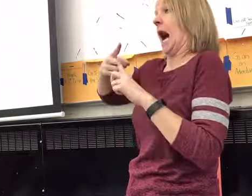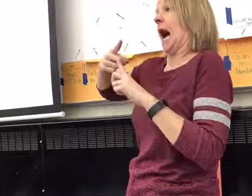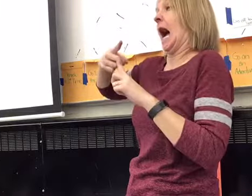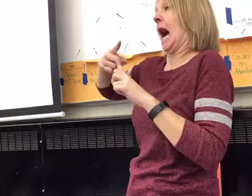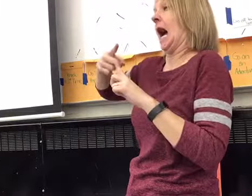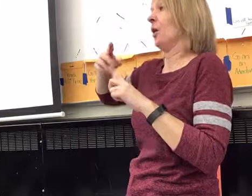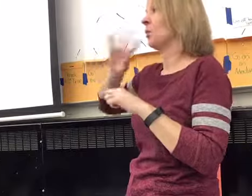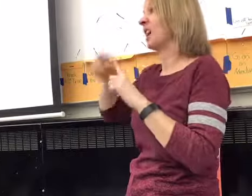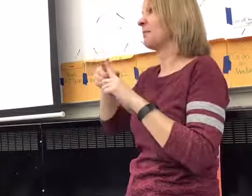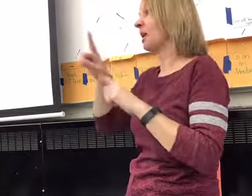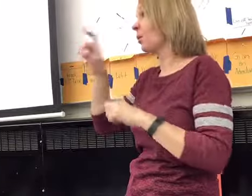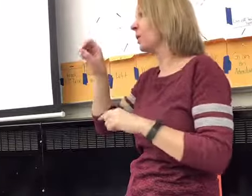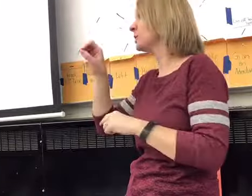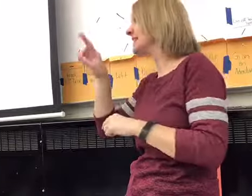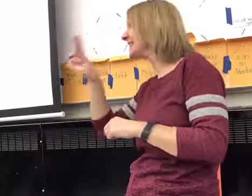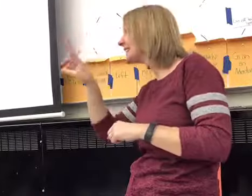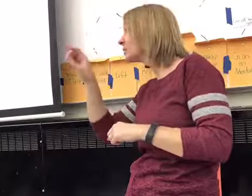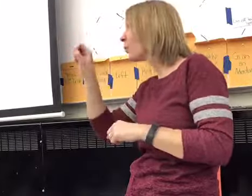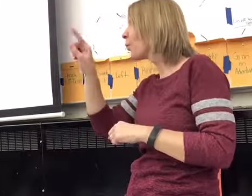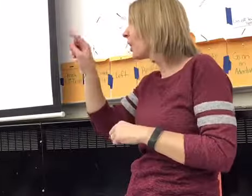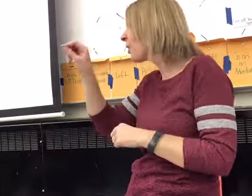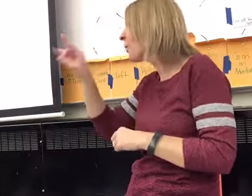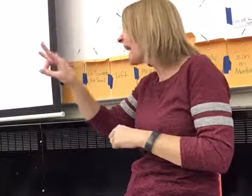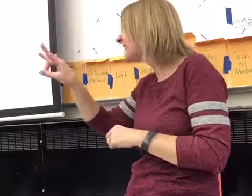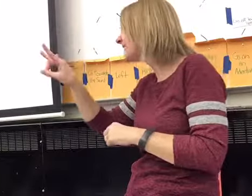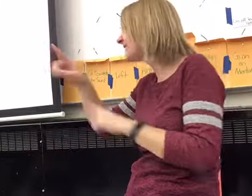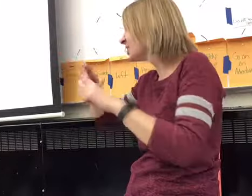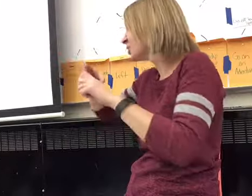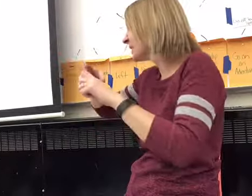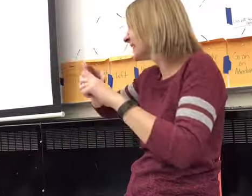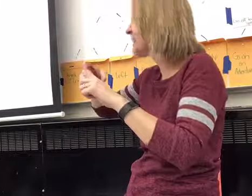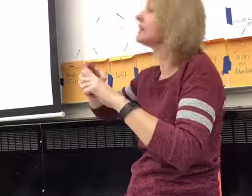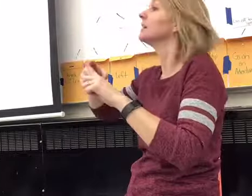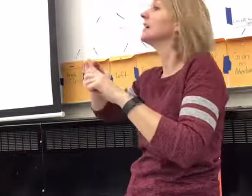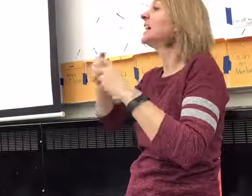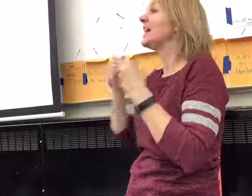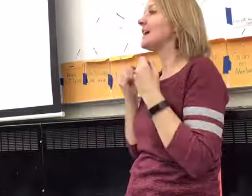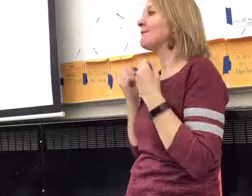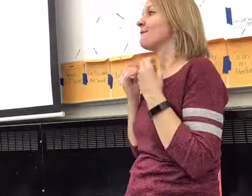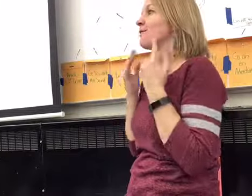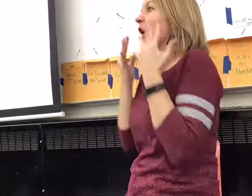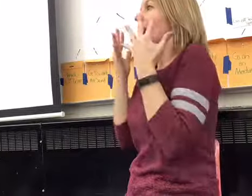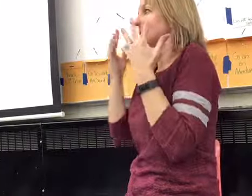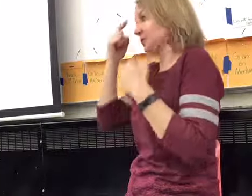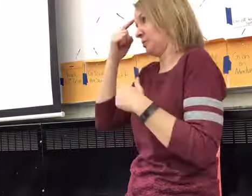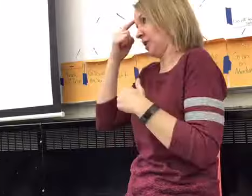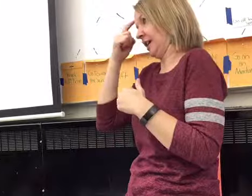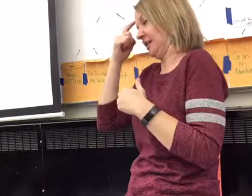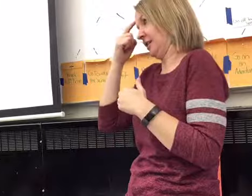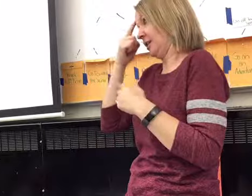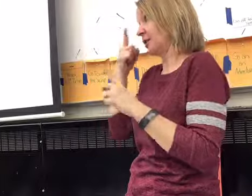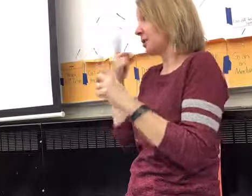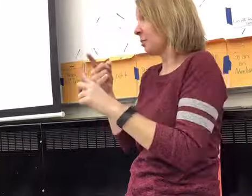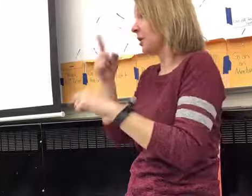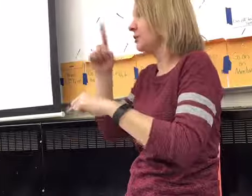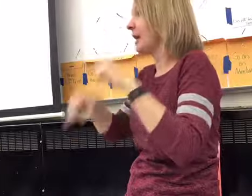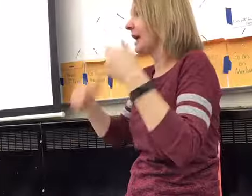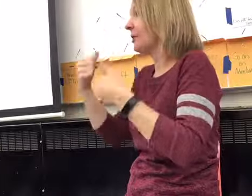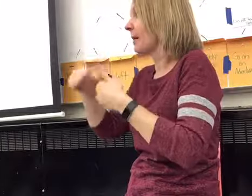like 106, 108 degree temperature, that it quite literally fries your brain to the point that you cannot remember how to breathe and how to make your